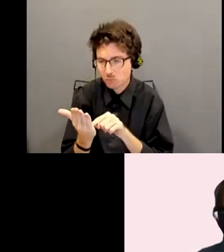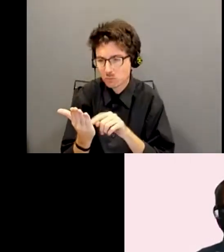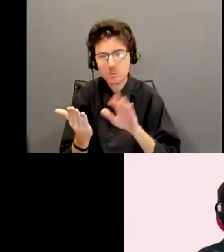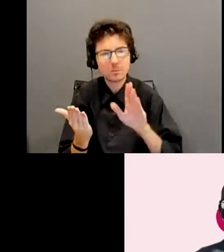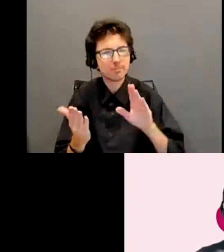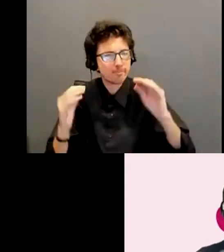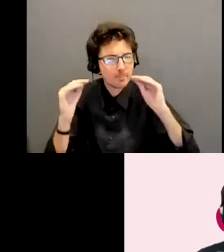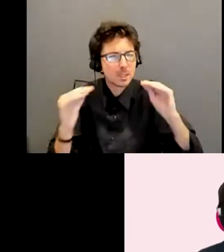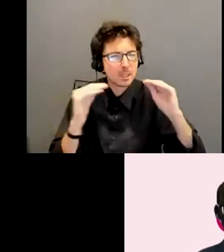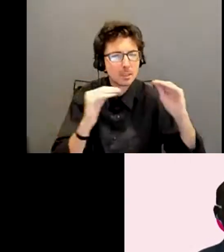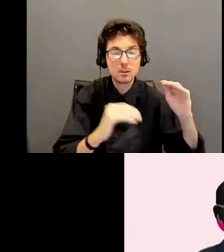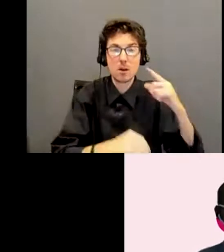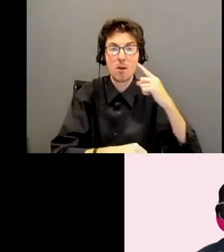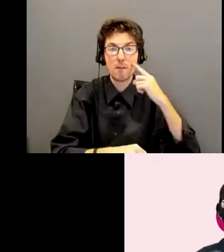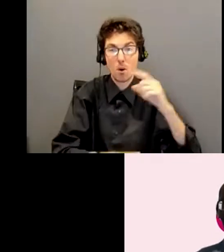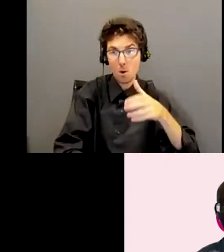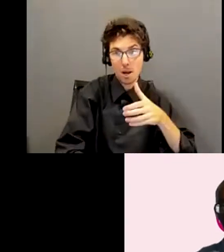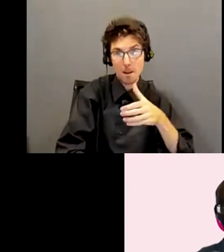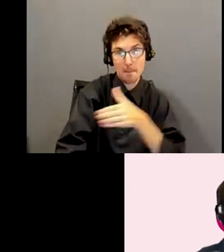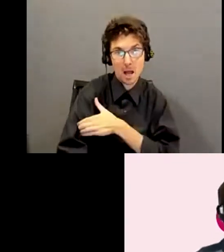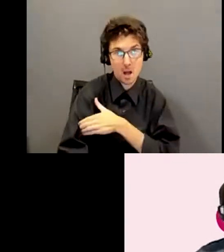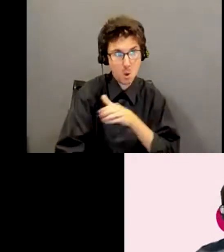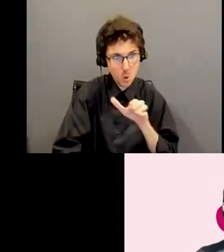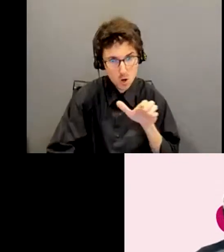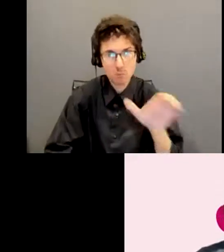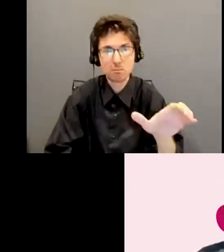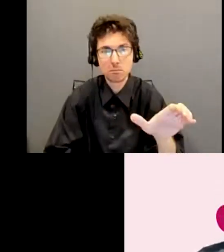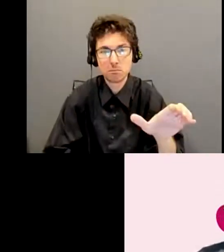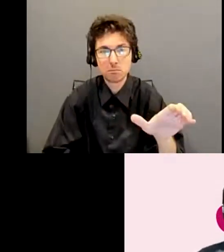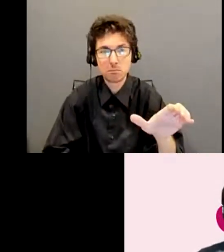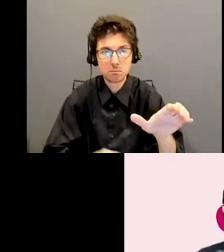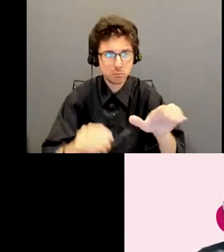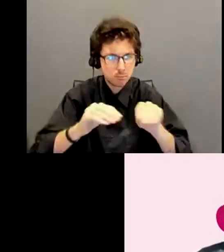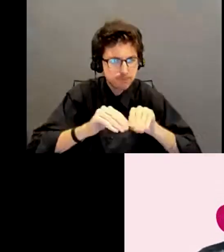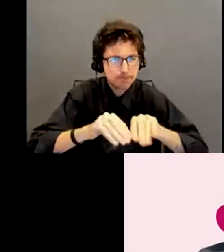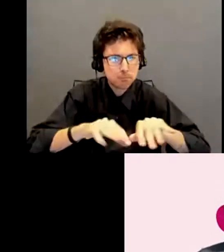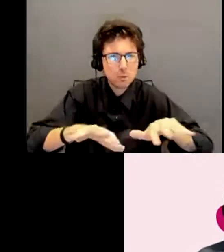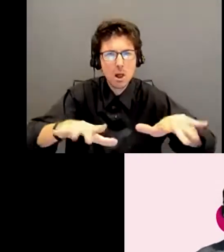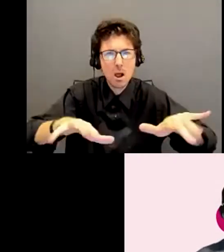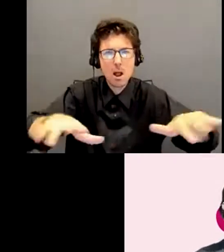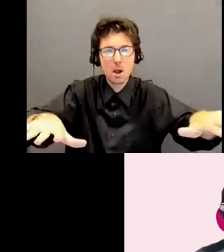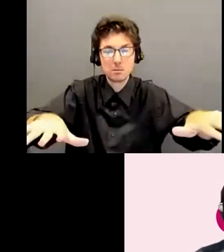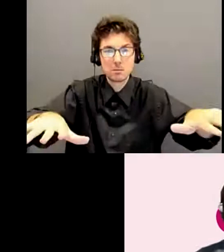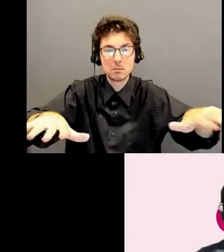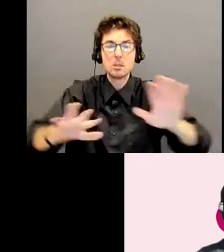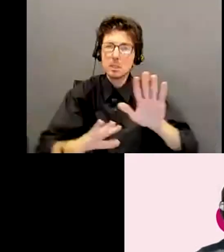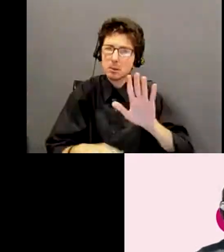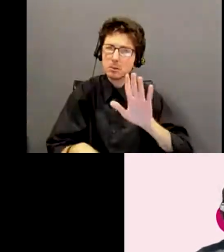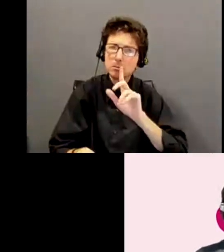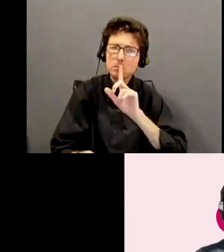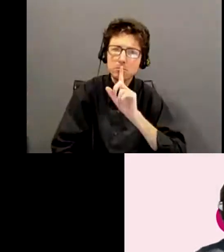Mm. The last thing is that we have a big vision, it's true, but how